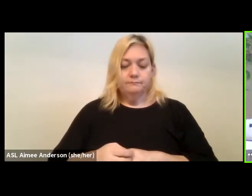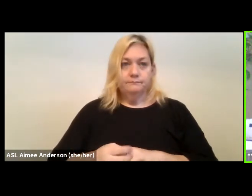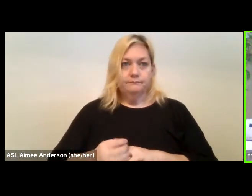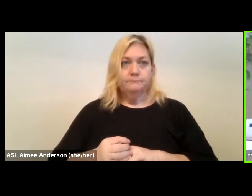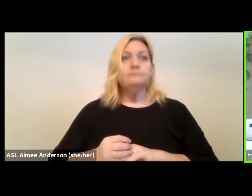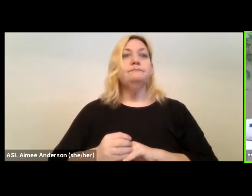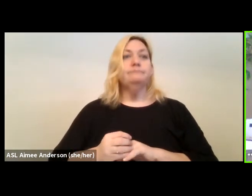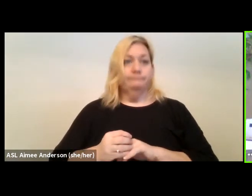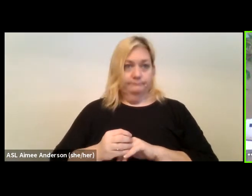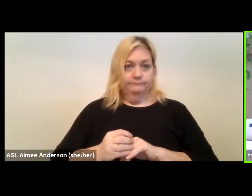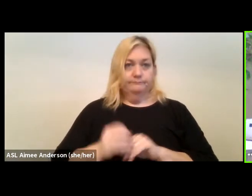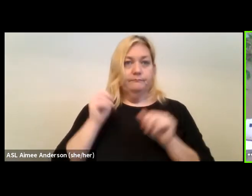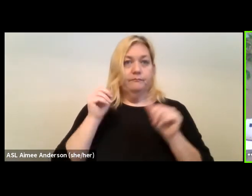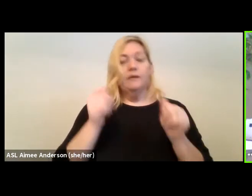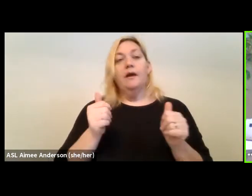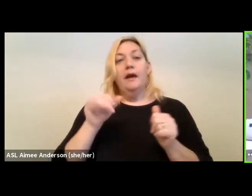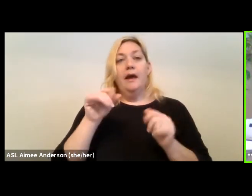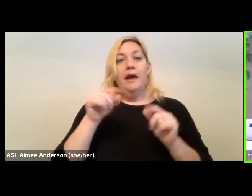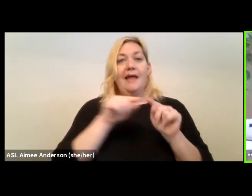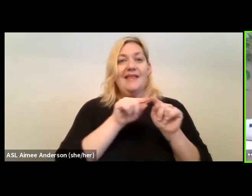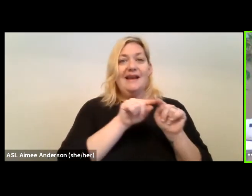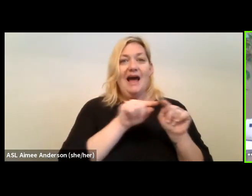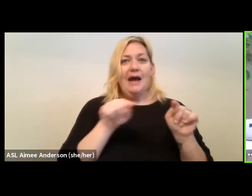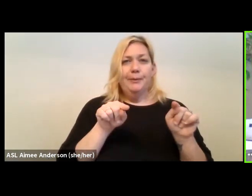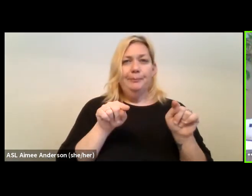Okay. And then item